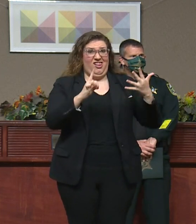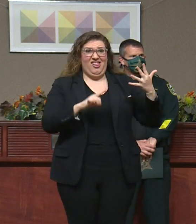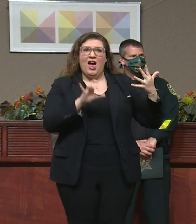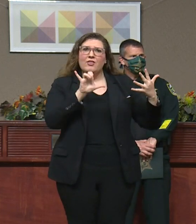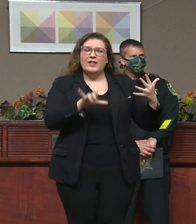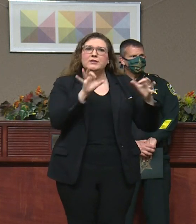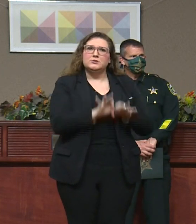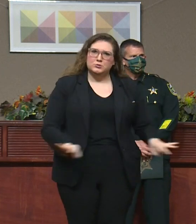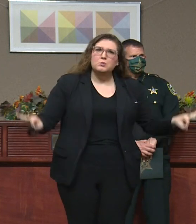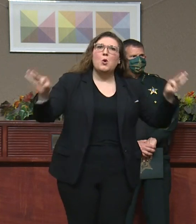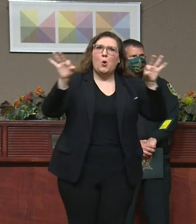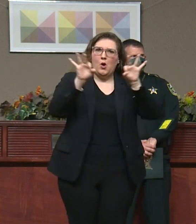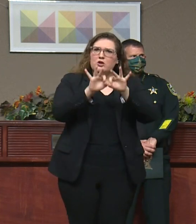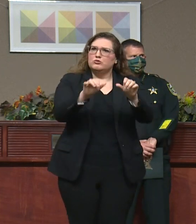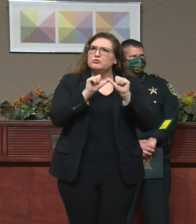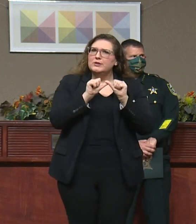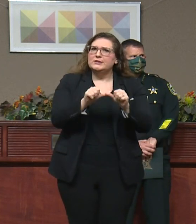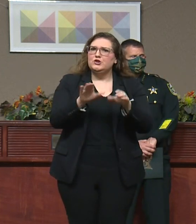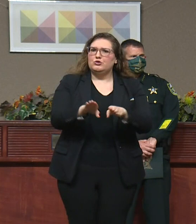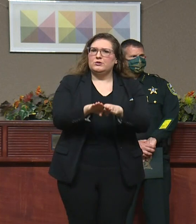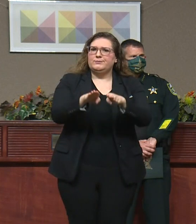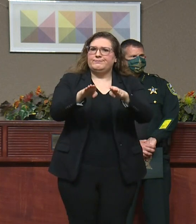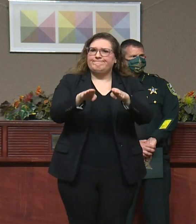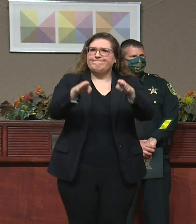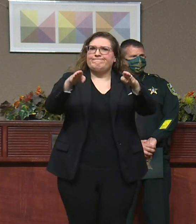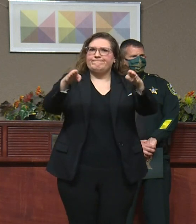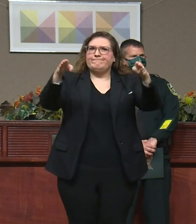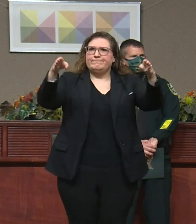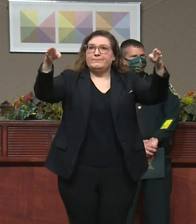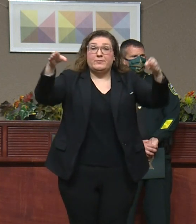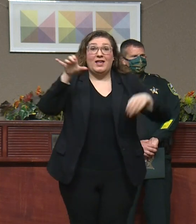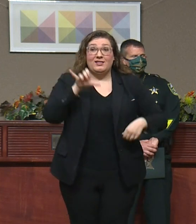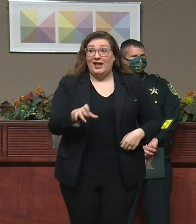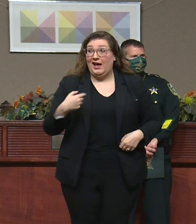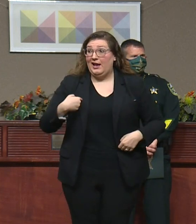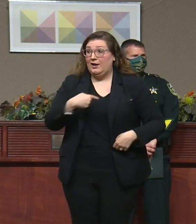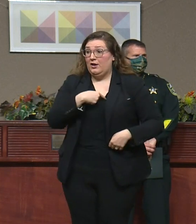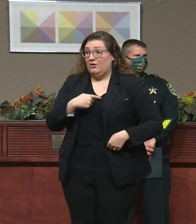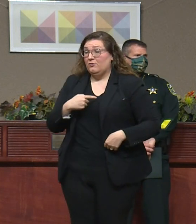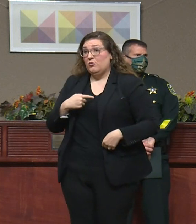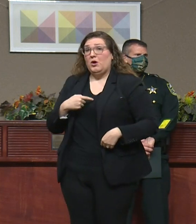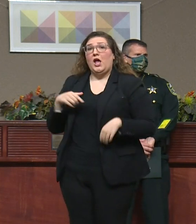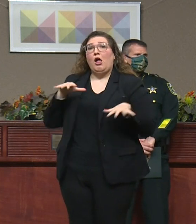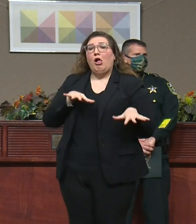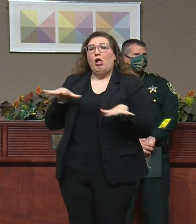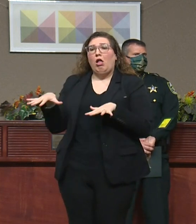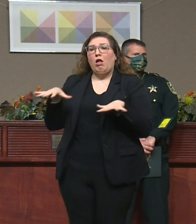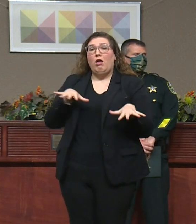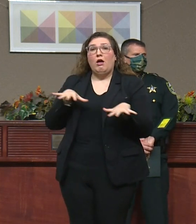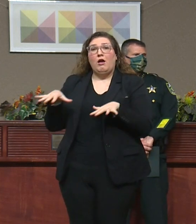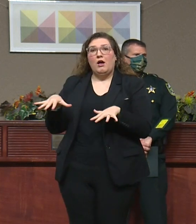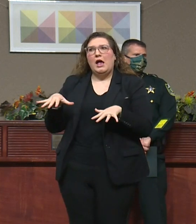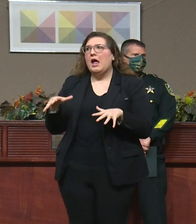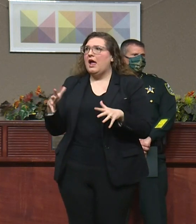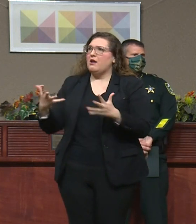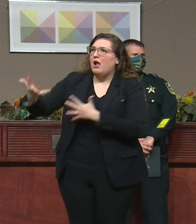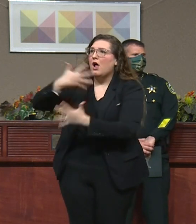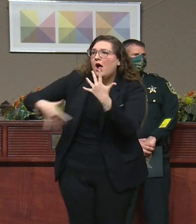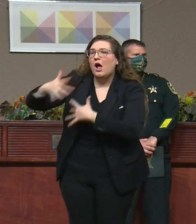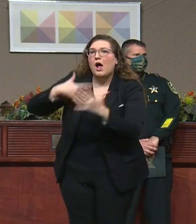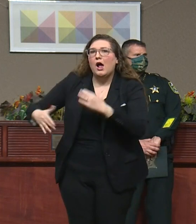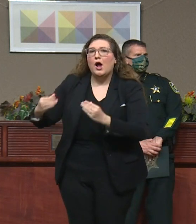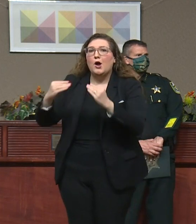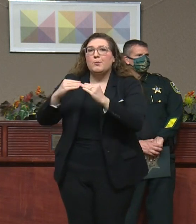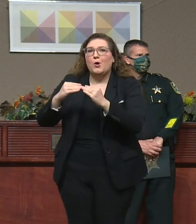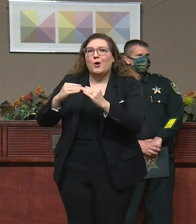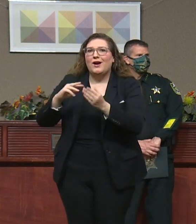move this way. If we do not take the precautions that we need during increasing social interaction, we could go